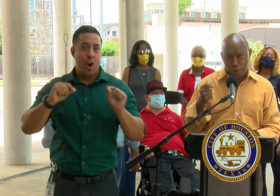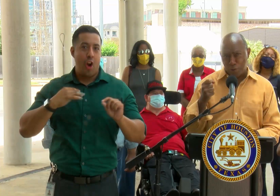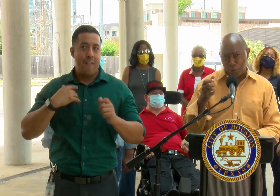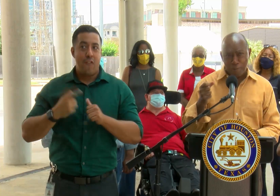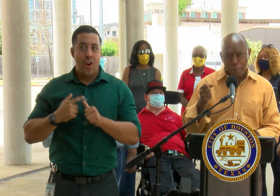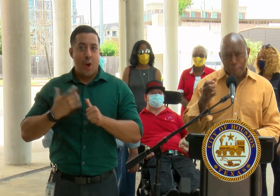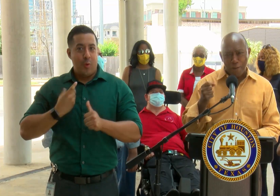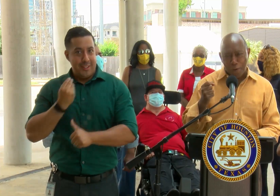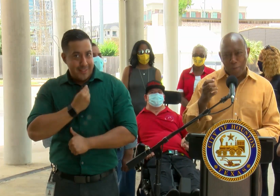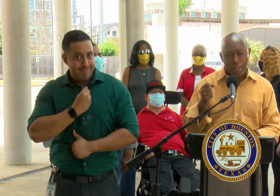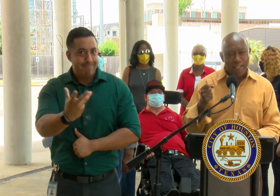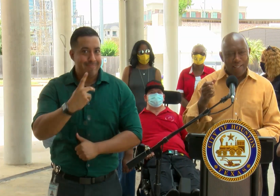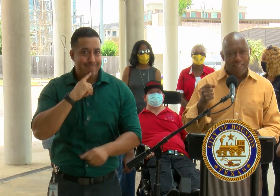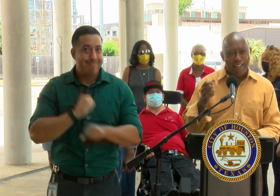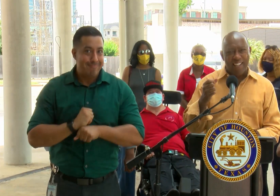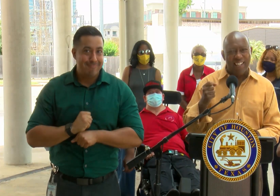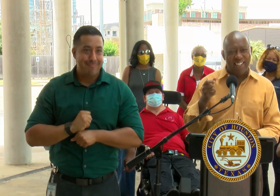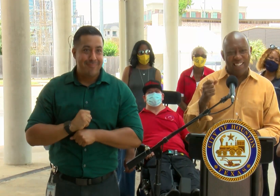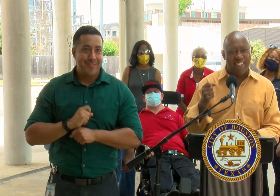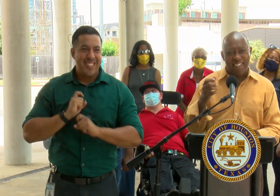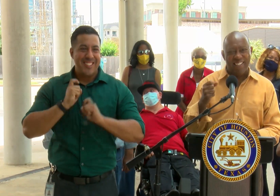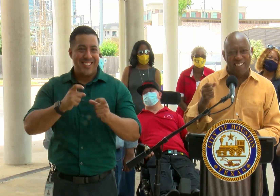them first, you know.